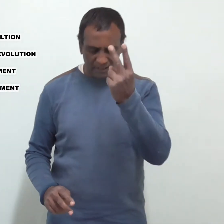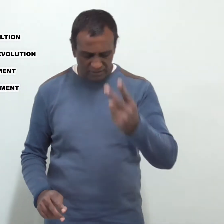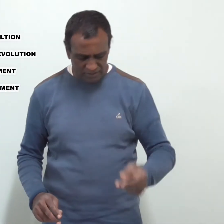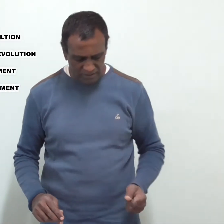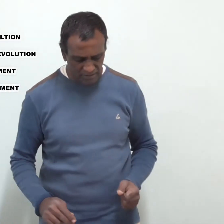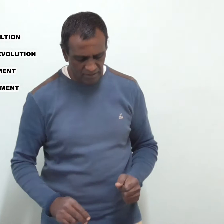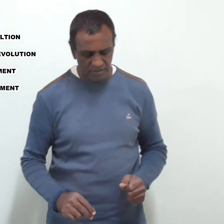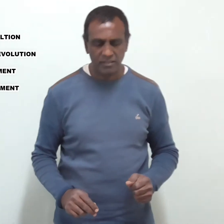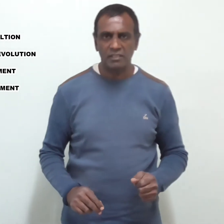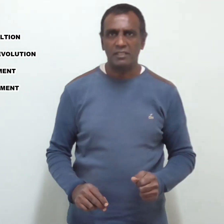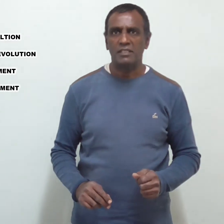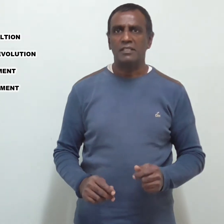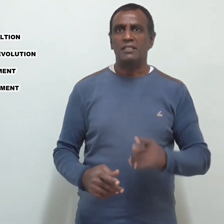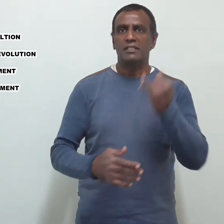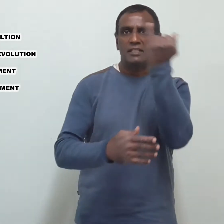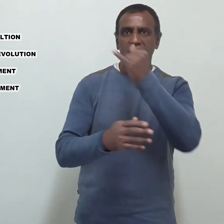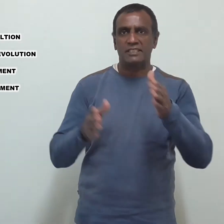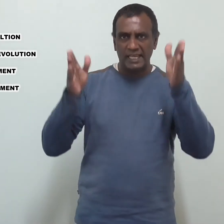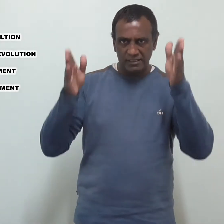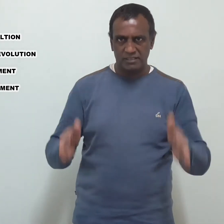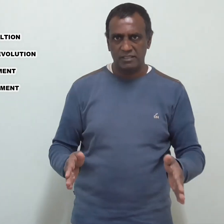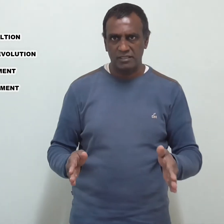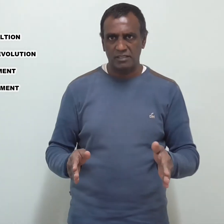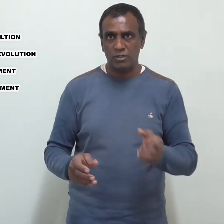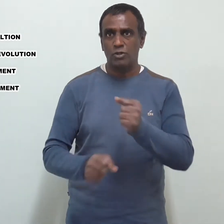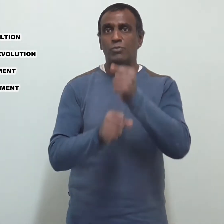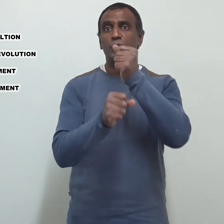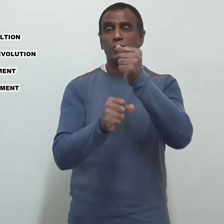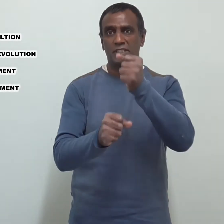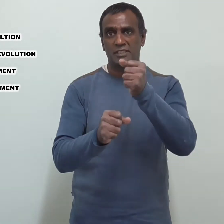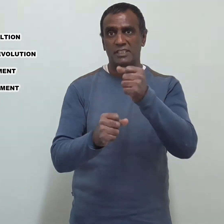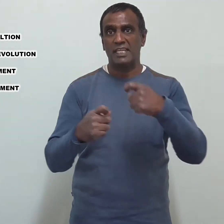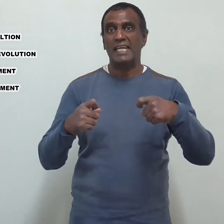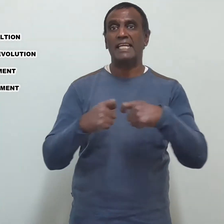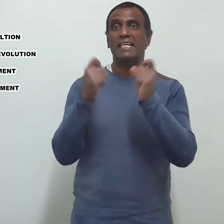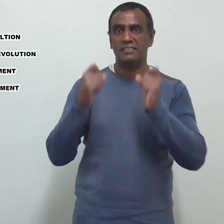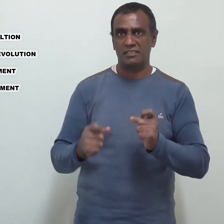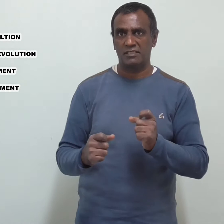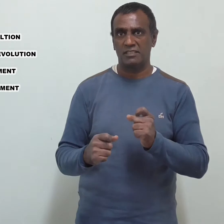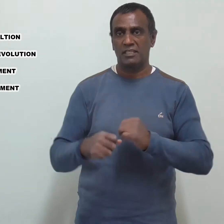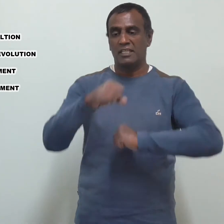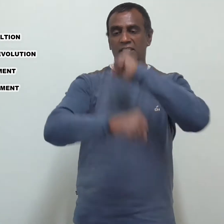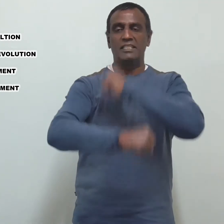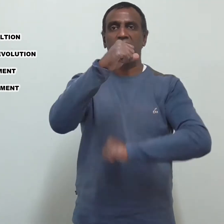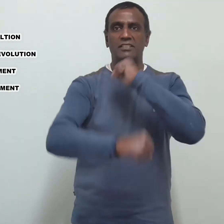Second, the designers' protest against the